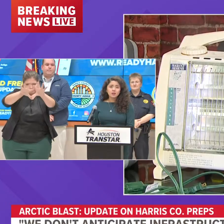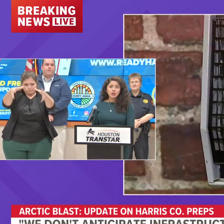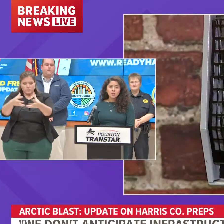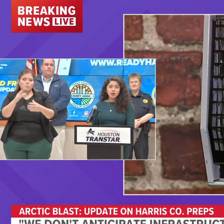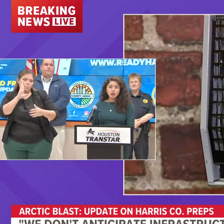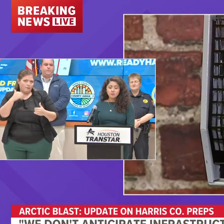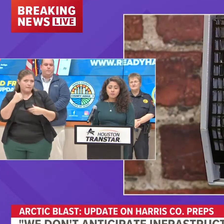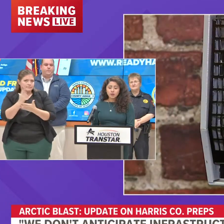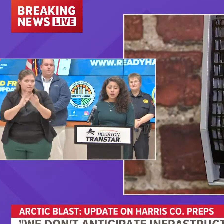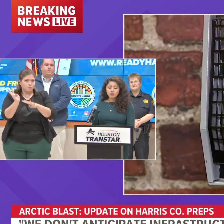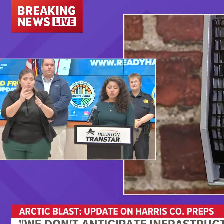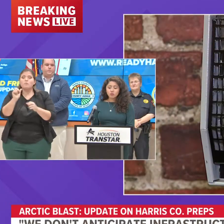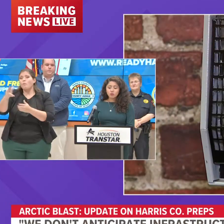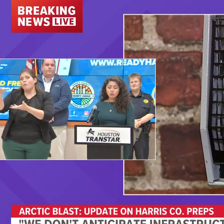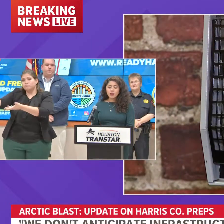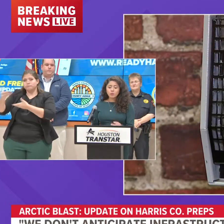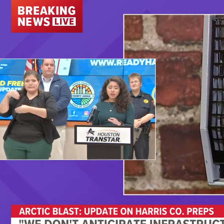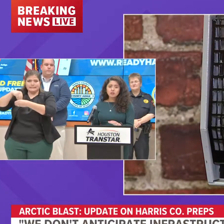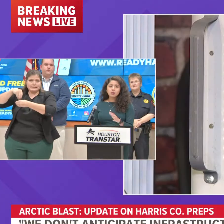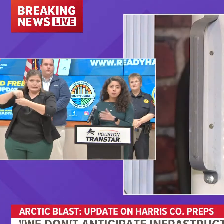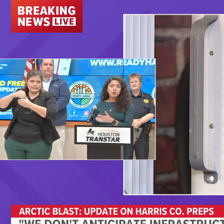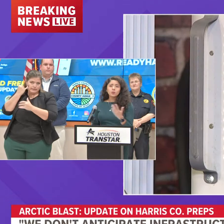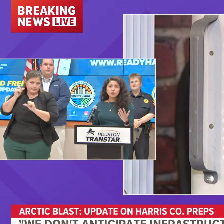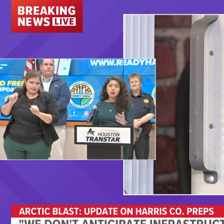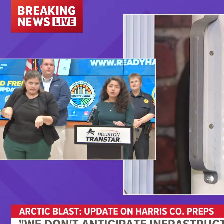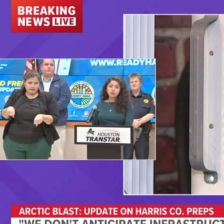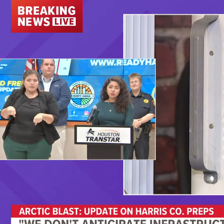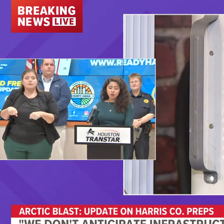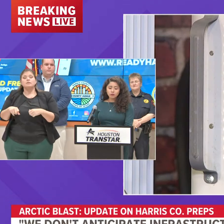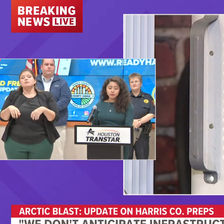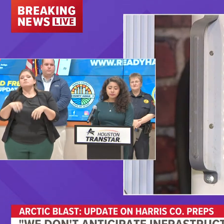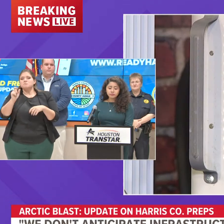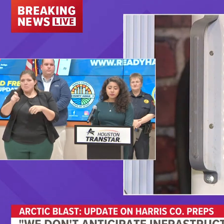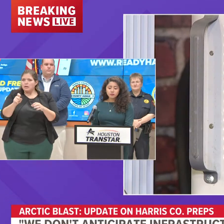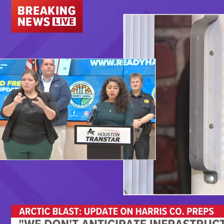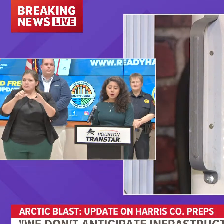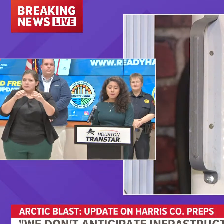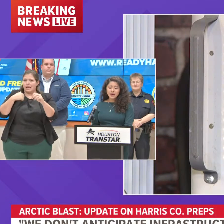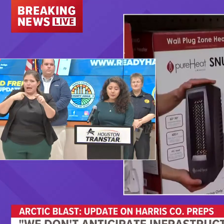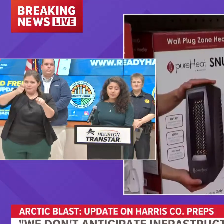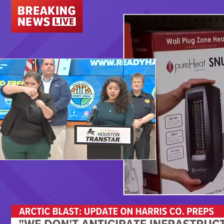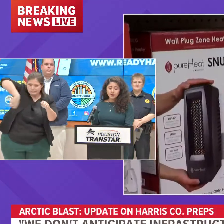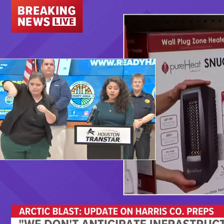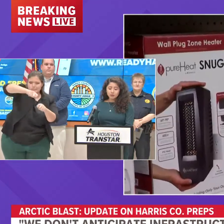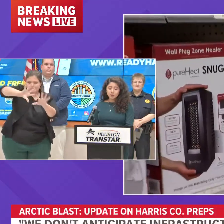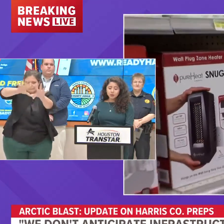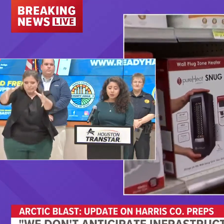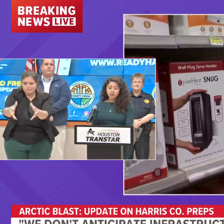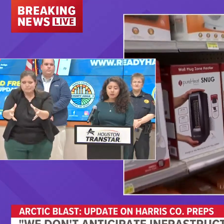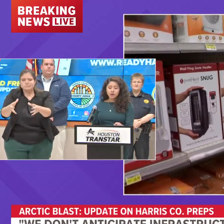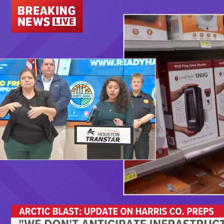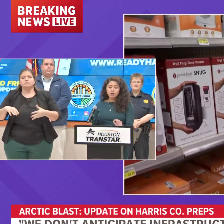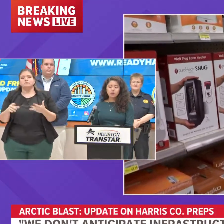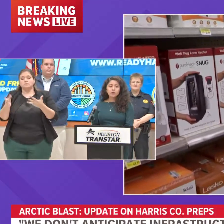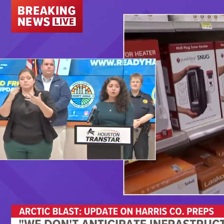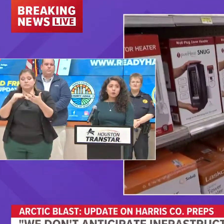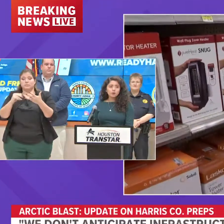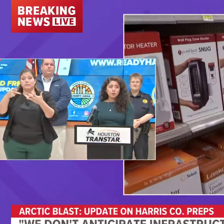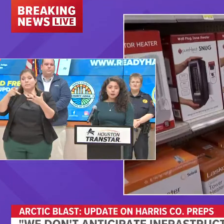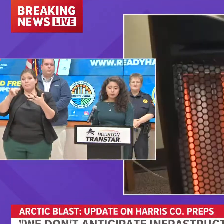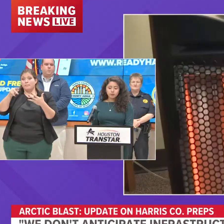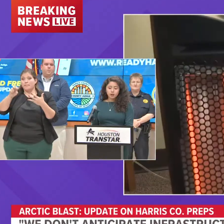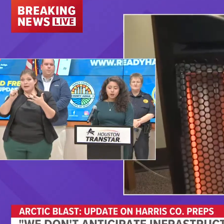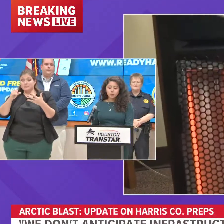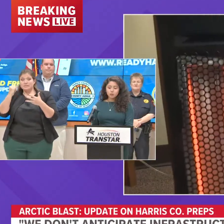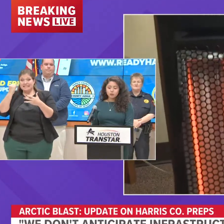some wind, and so that wind could blow the coverings off. Pipes is the 4th P. Cover